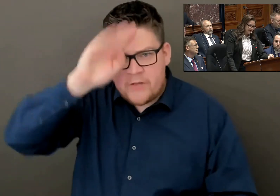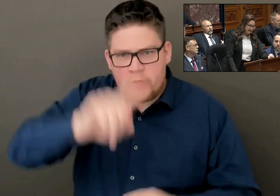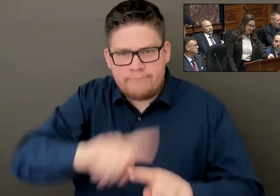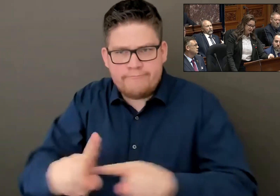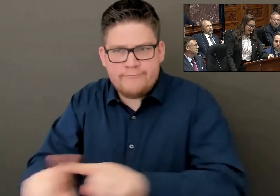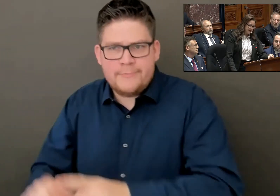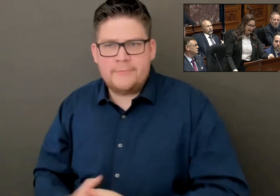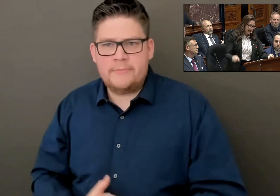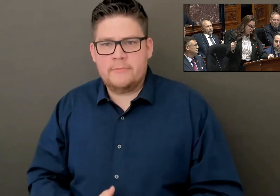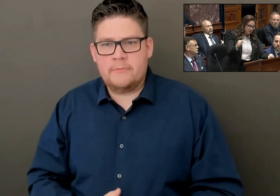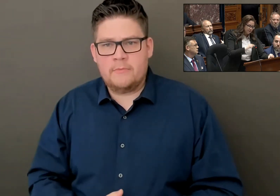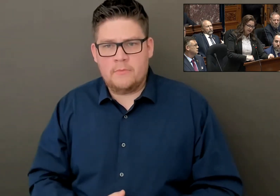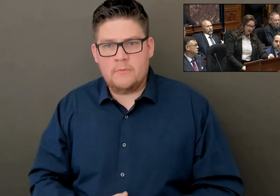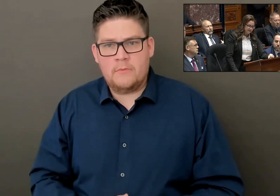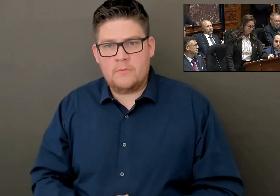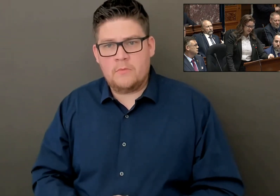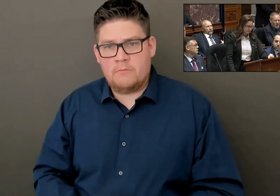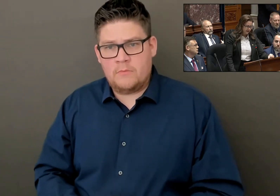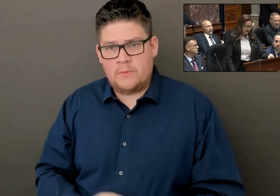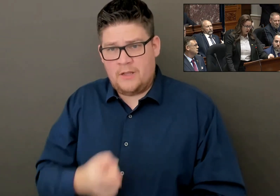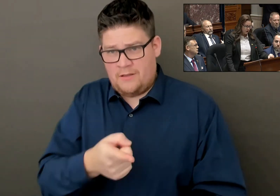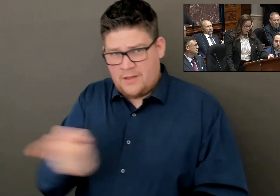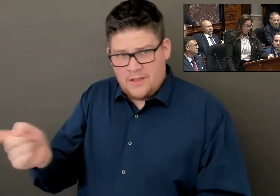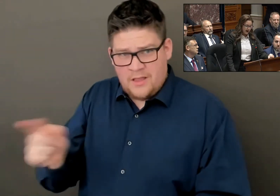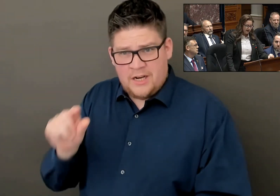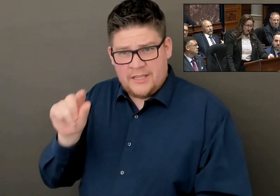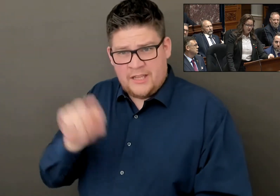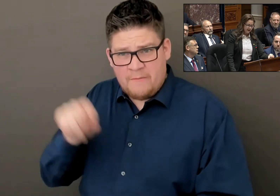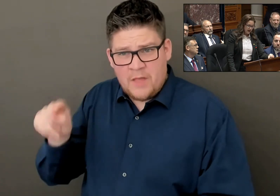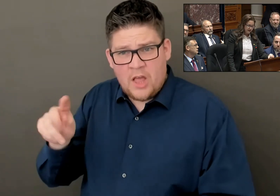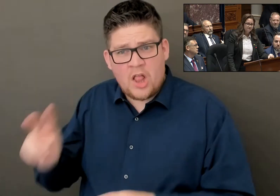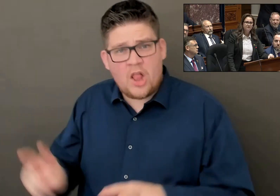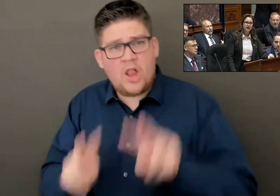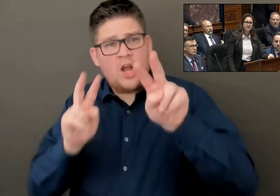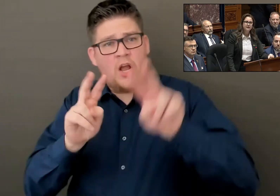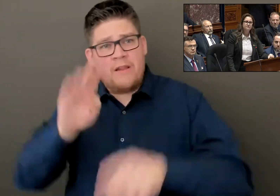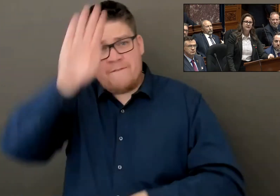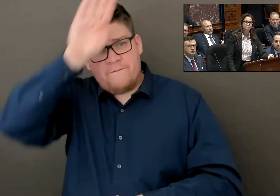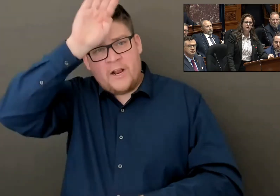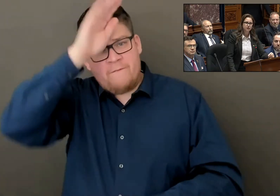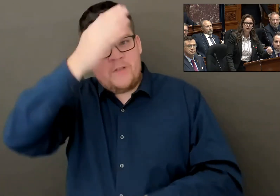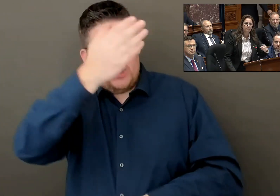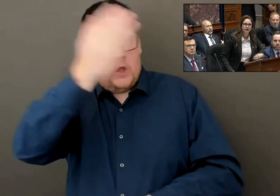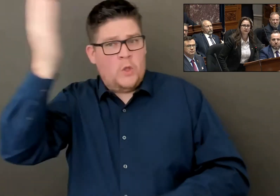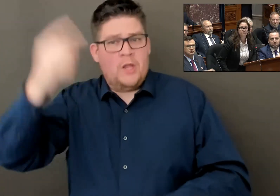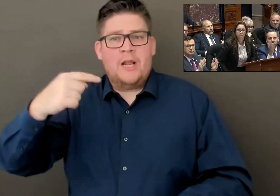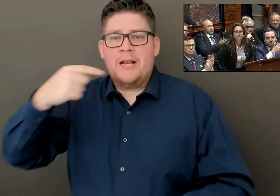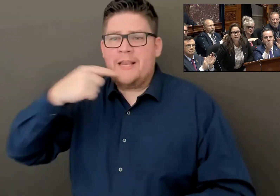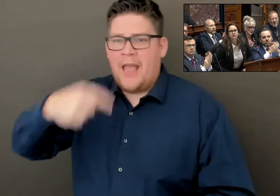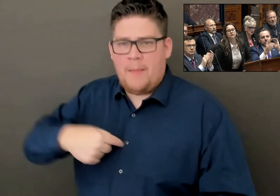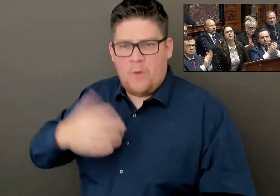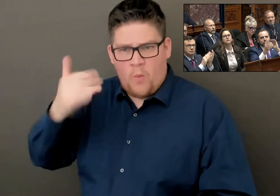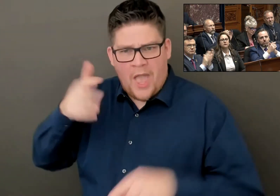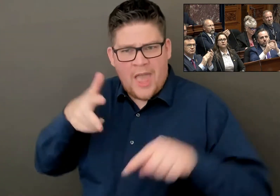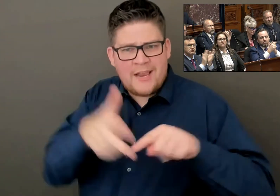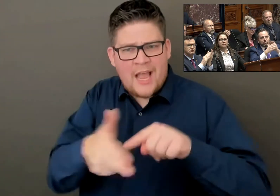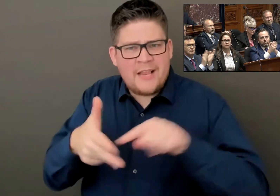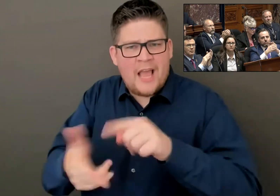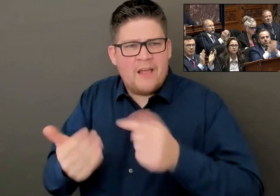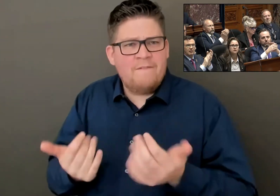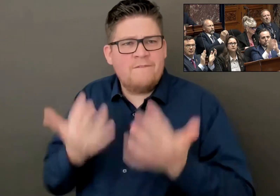members sitting here today and out on the front lines as we speak, why are they cutting fire safety in British Columbia?